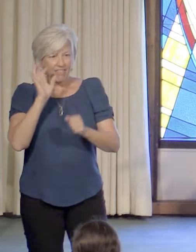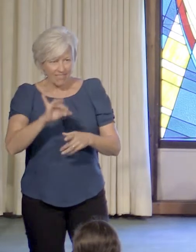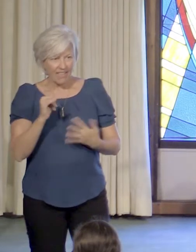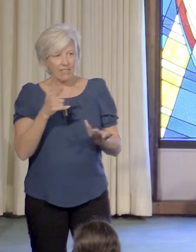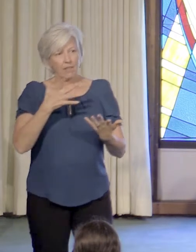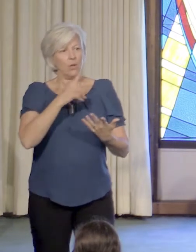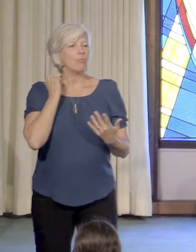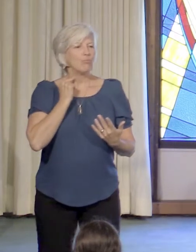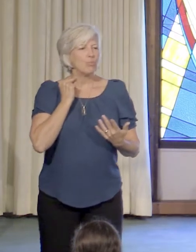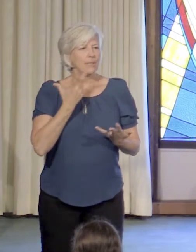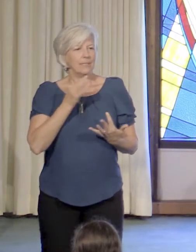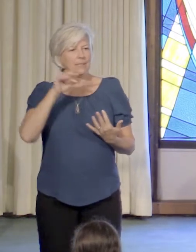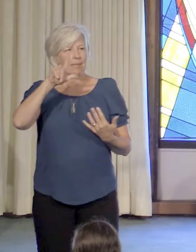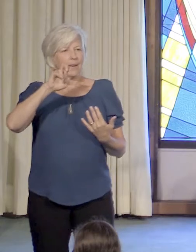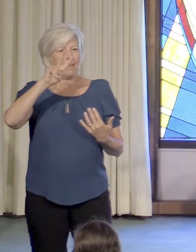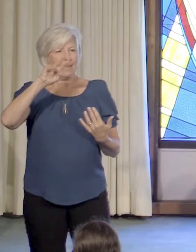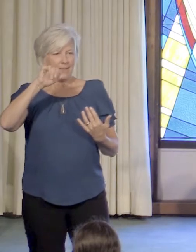Levites.